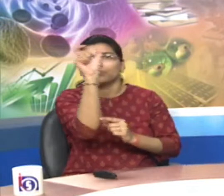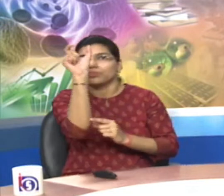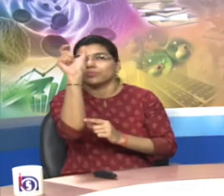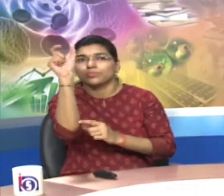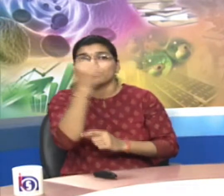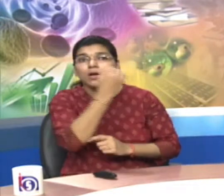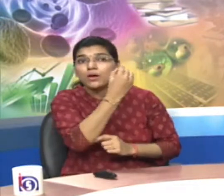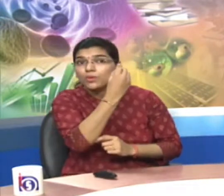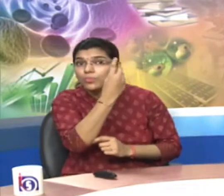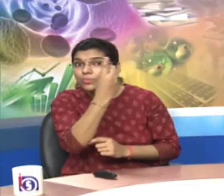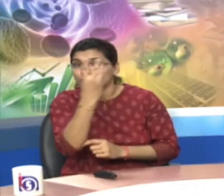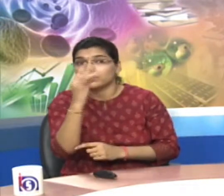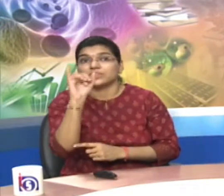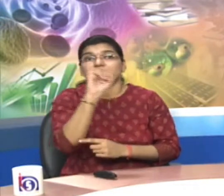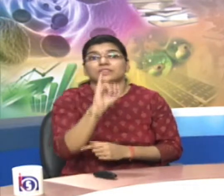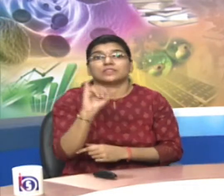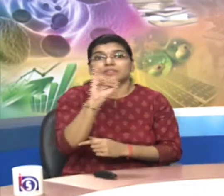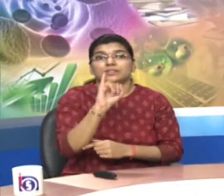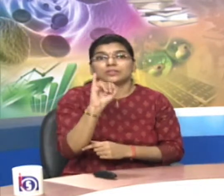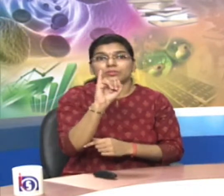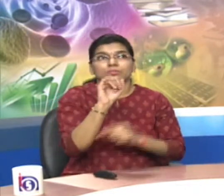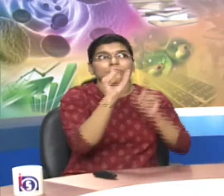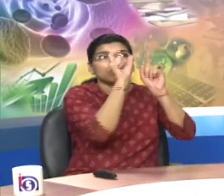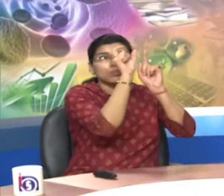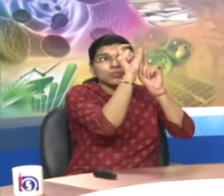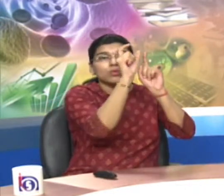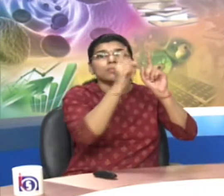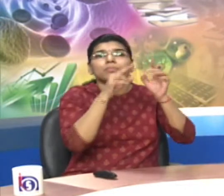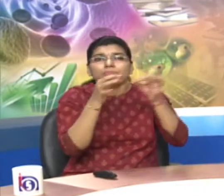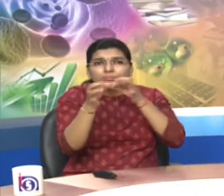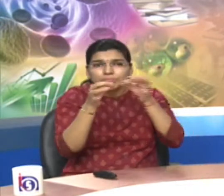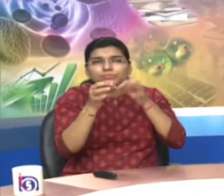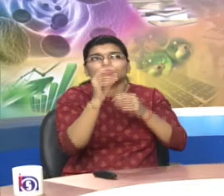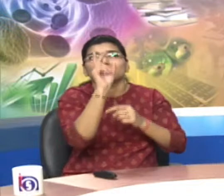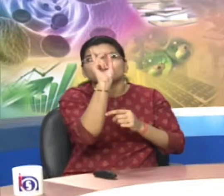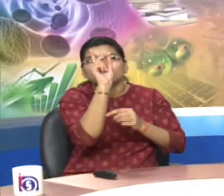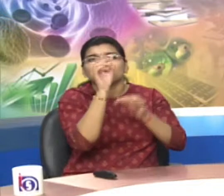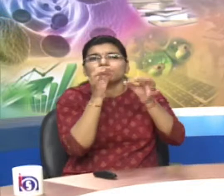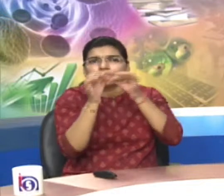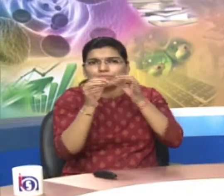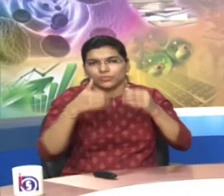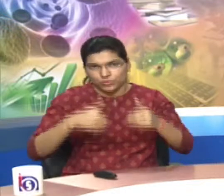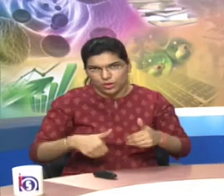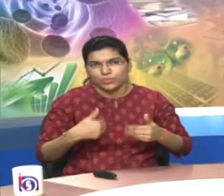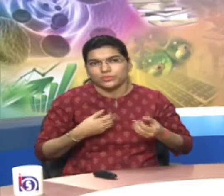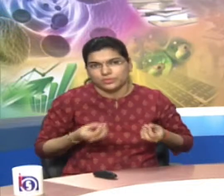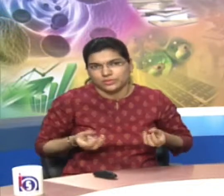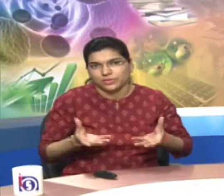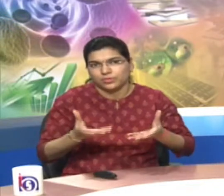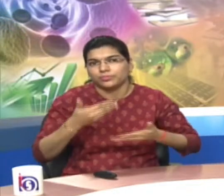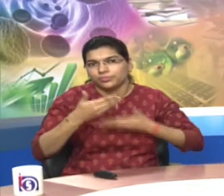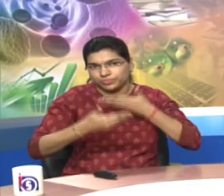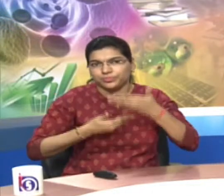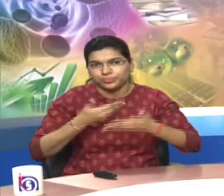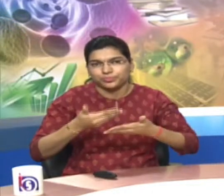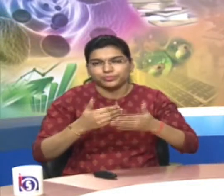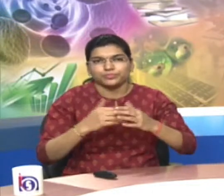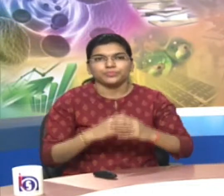Like this screen, you can see there are 6 names written in the red